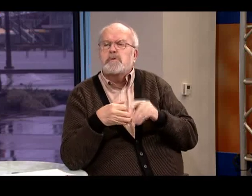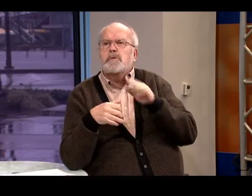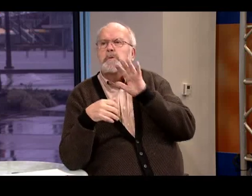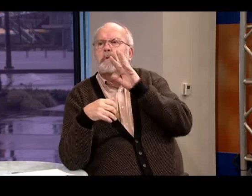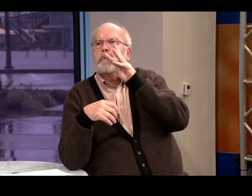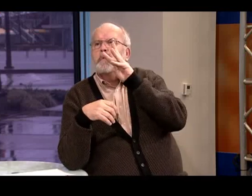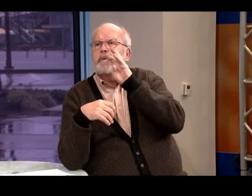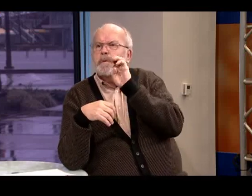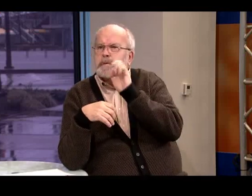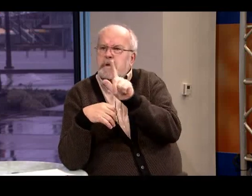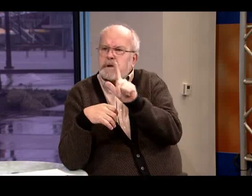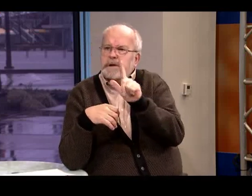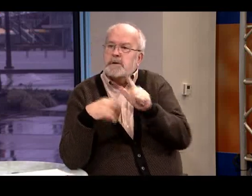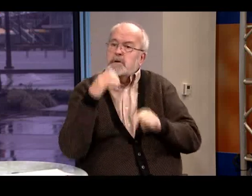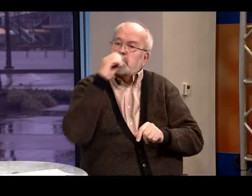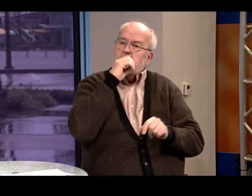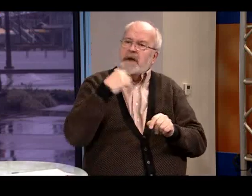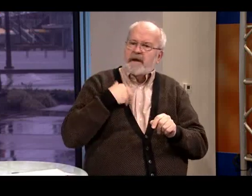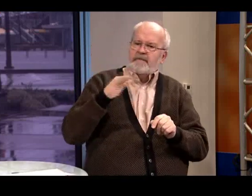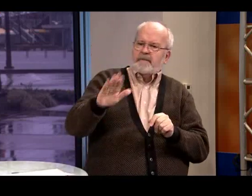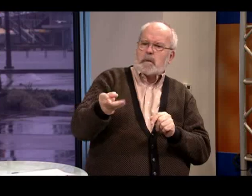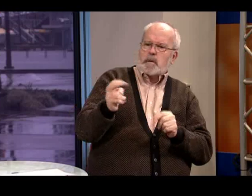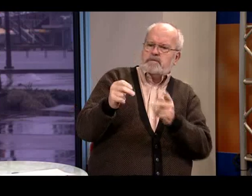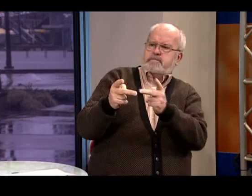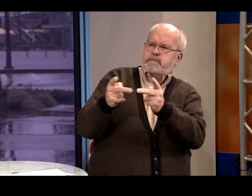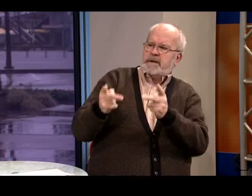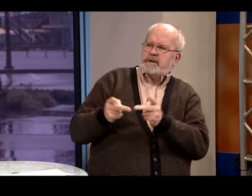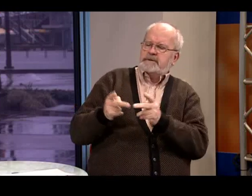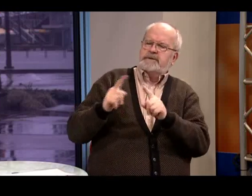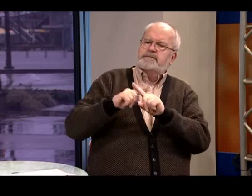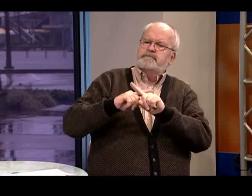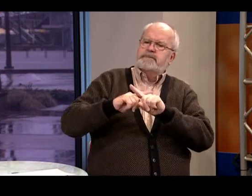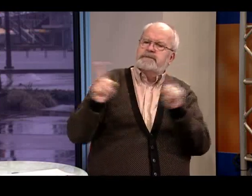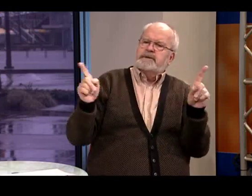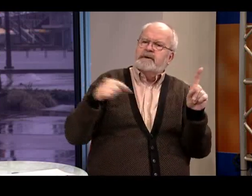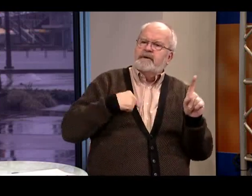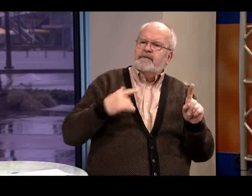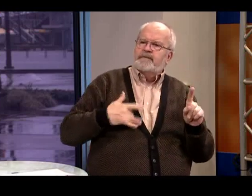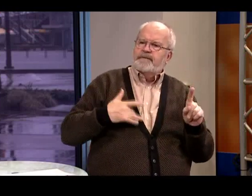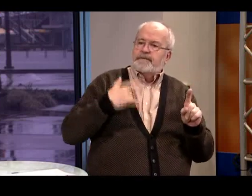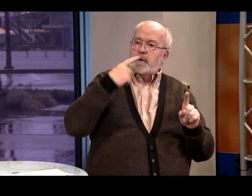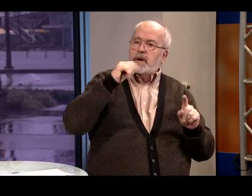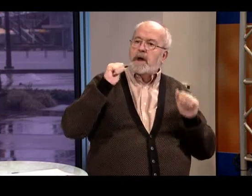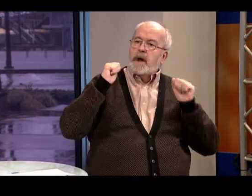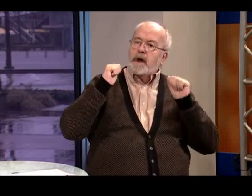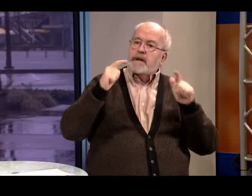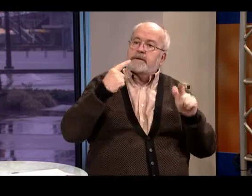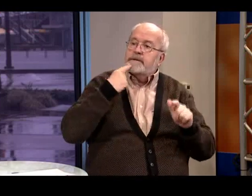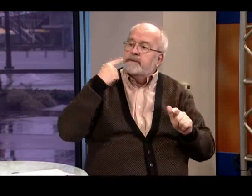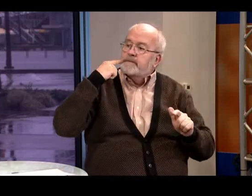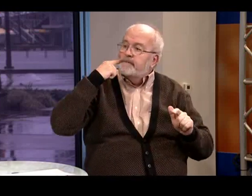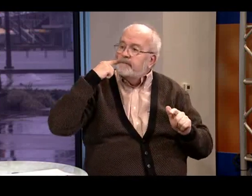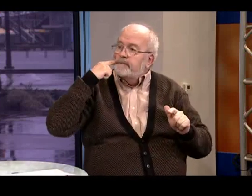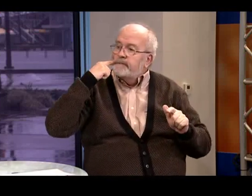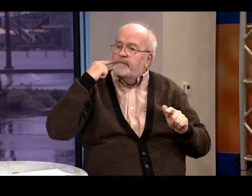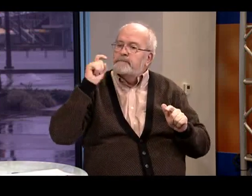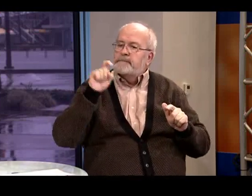Now, I don't know if I can say there's something wrong with the oral approach, but I feel like